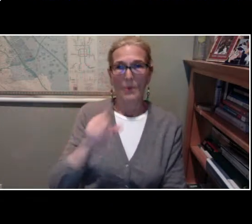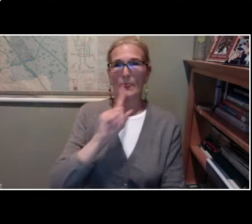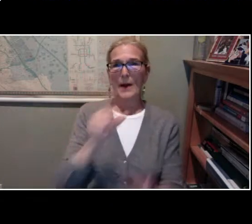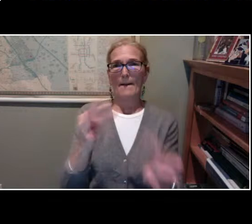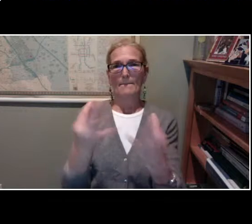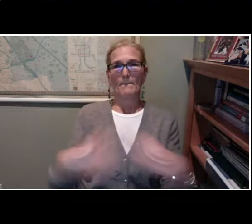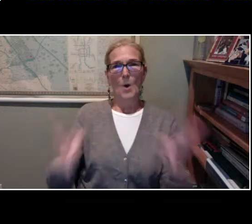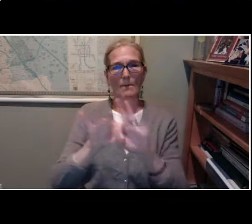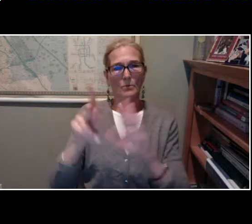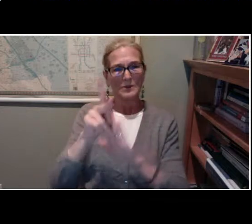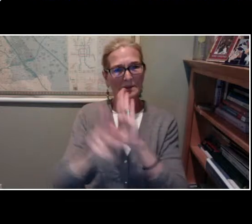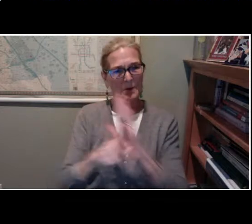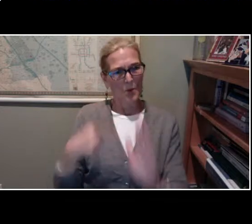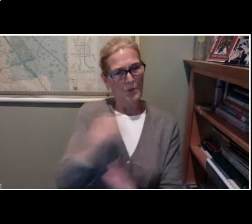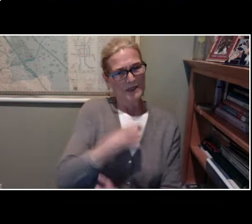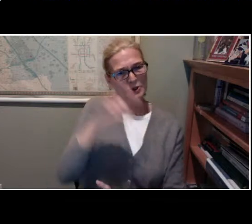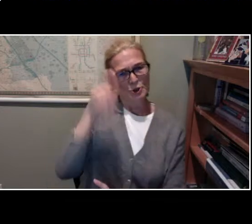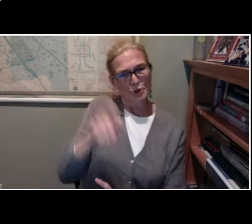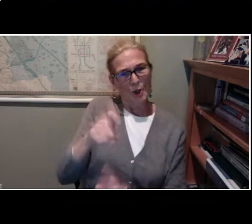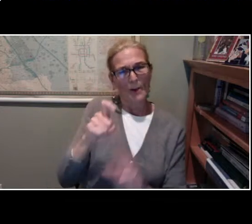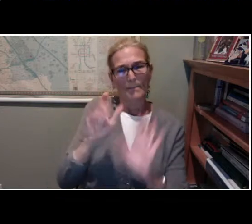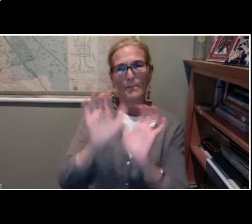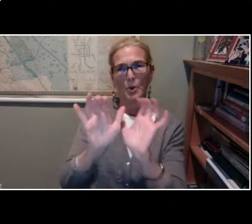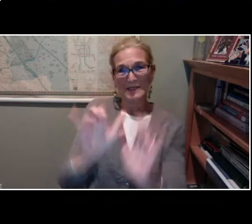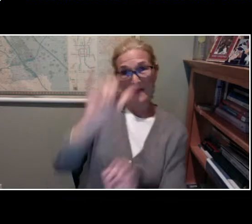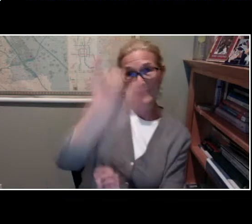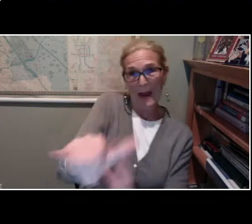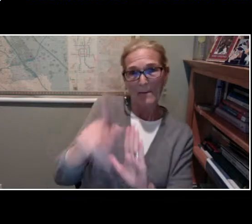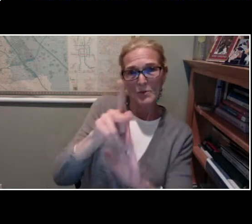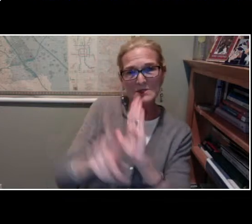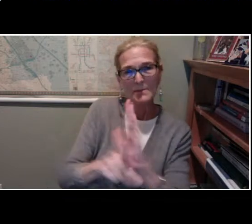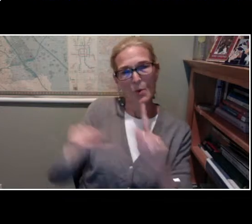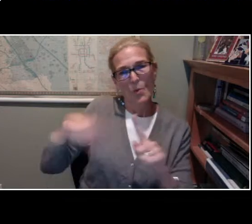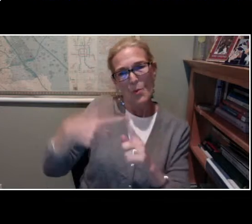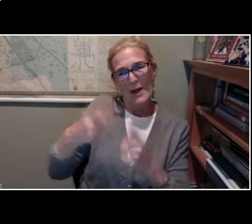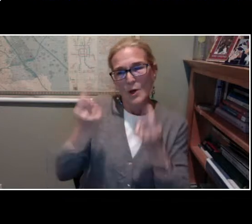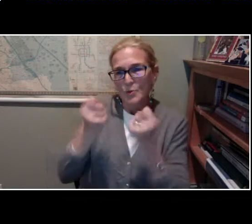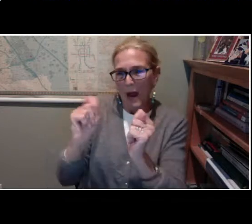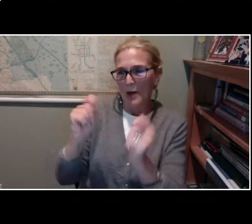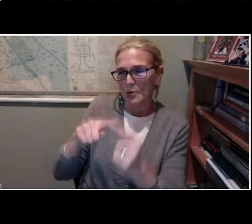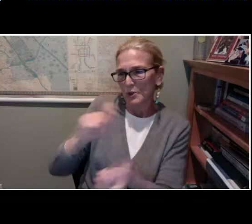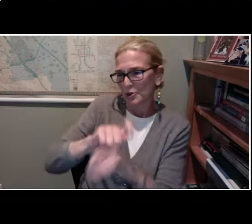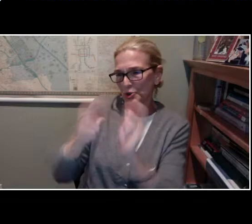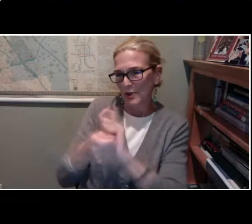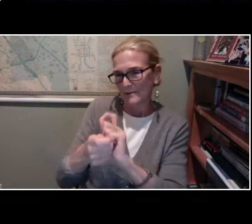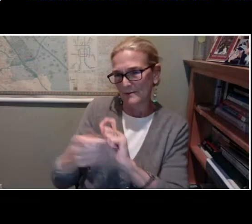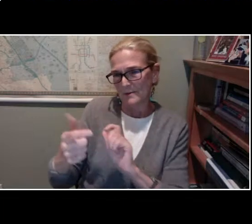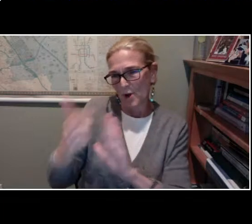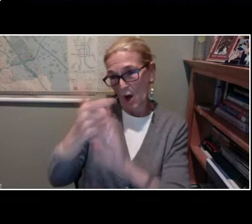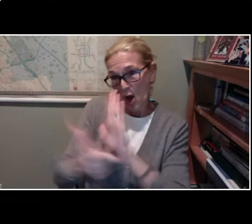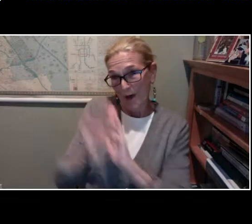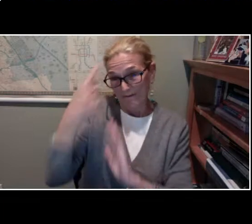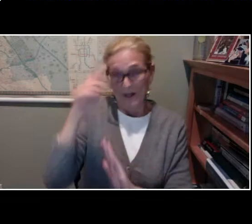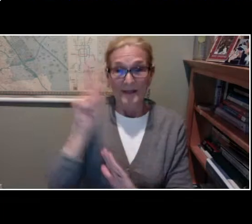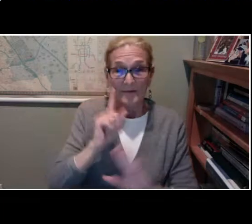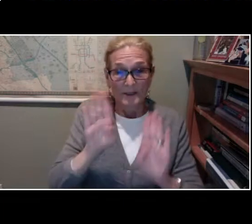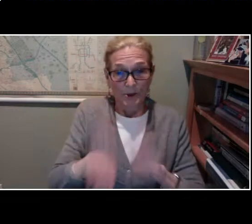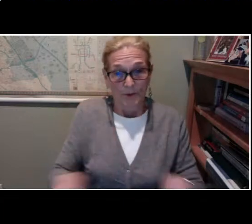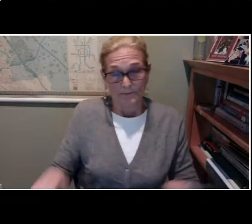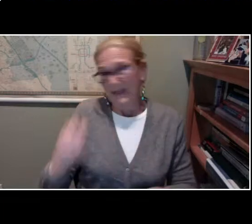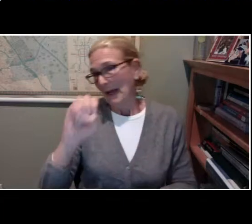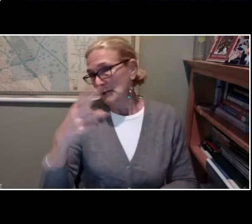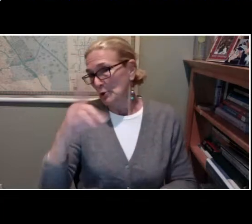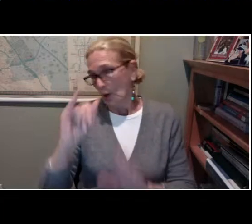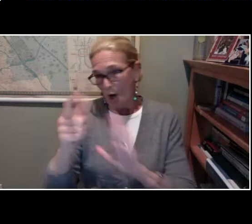responsibility to work to change these policies. Wow. Wow. So this principle shows us we should